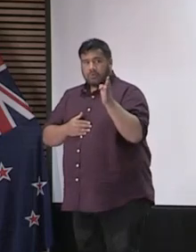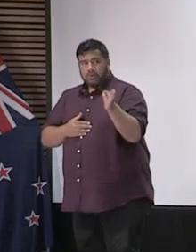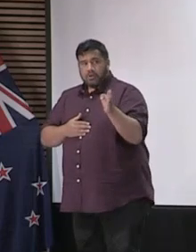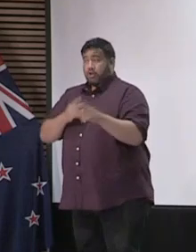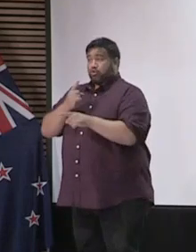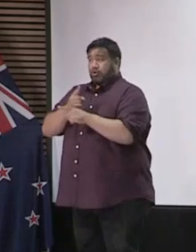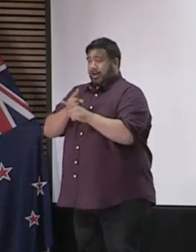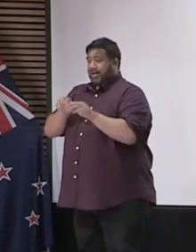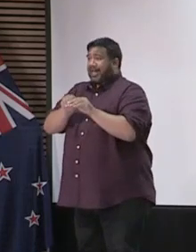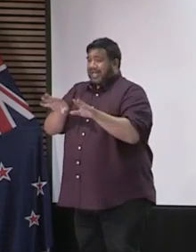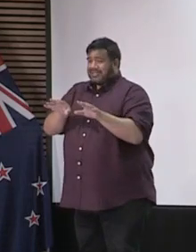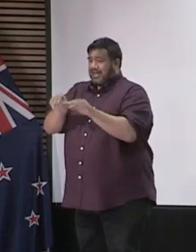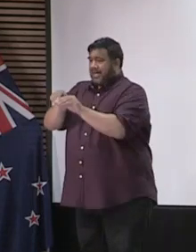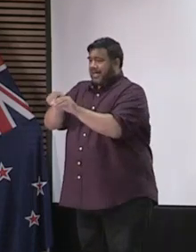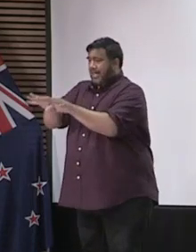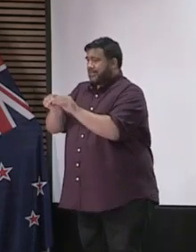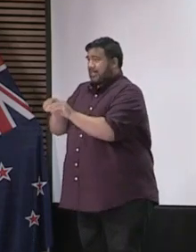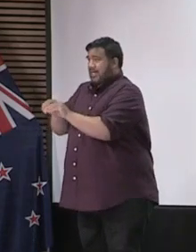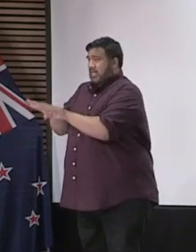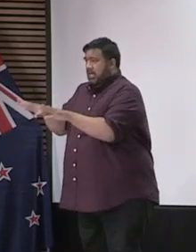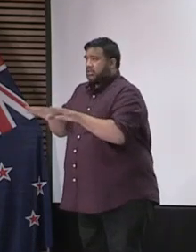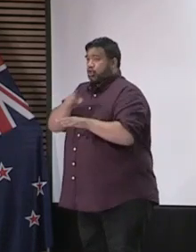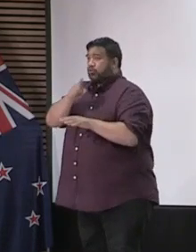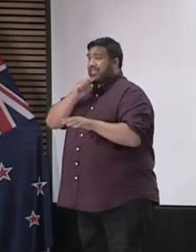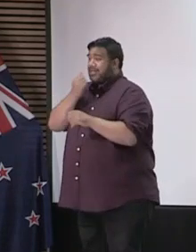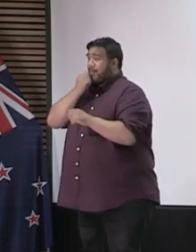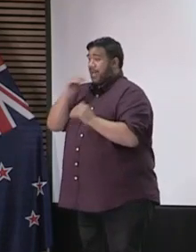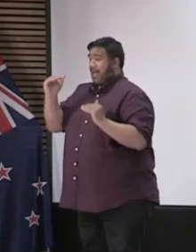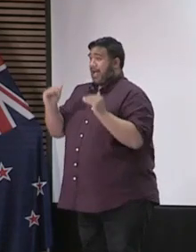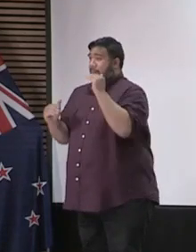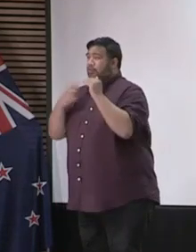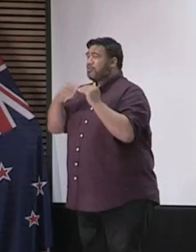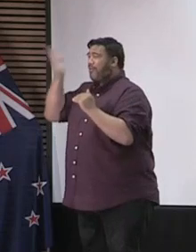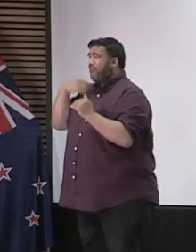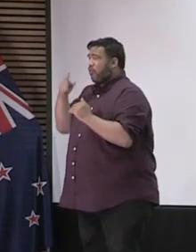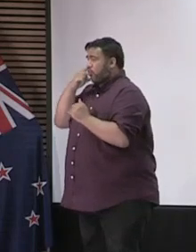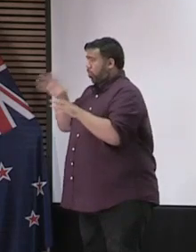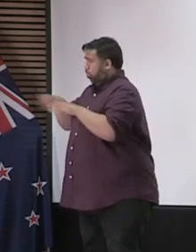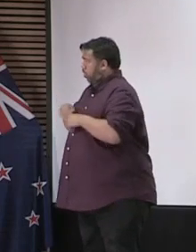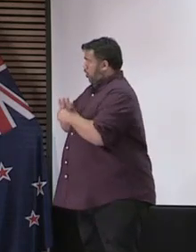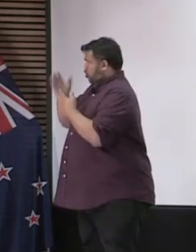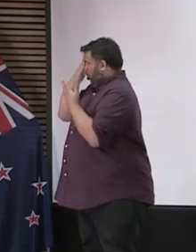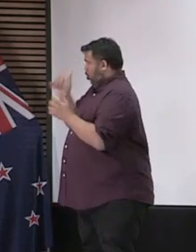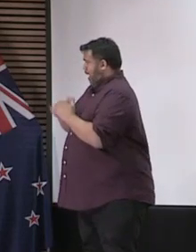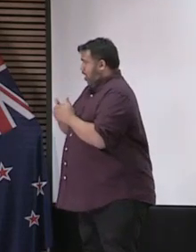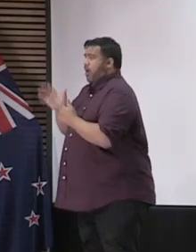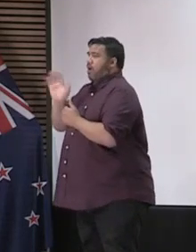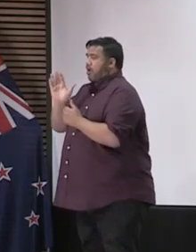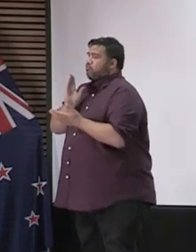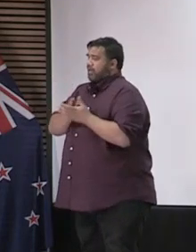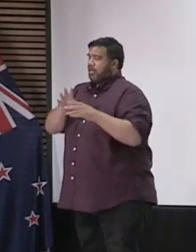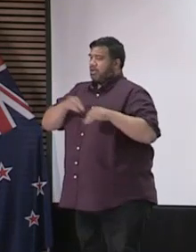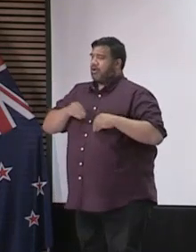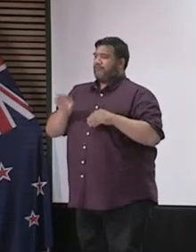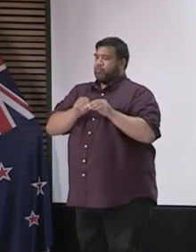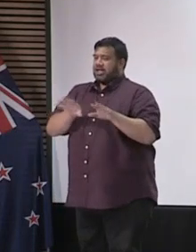gone up because people had moved out of that unknown category. What is that unknown category at now? Is it reducing by a lot, and is it taking quite